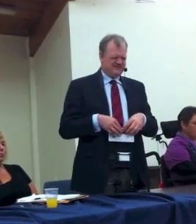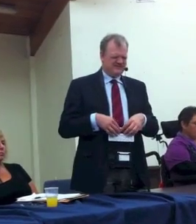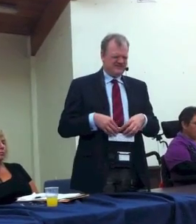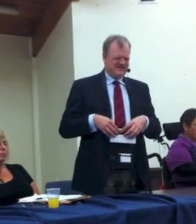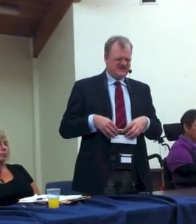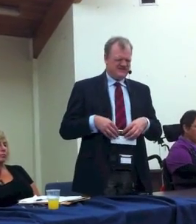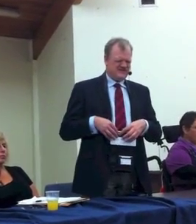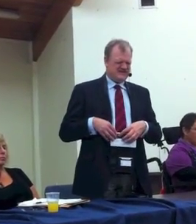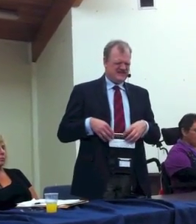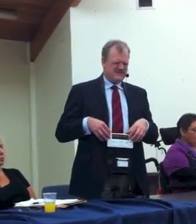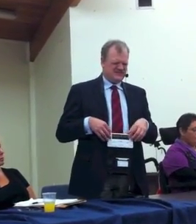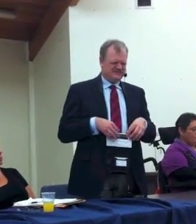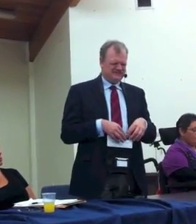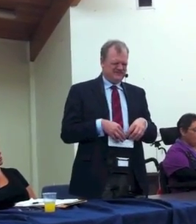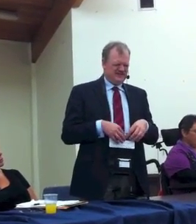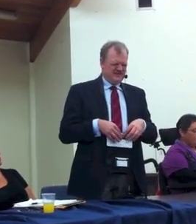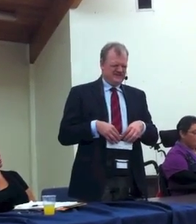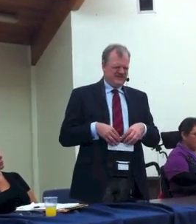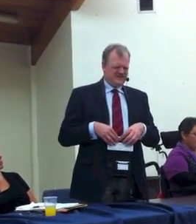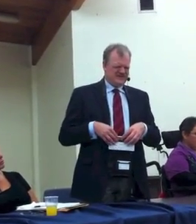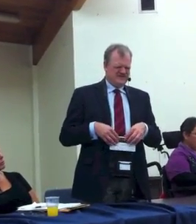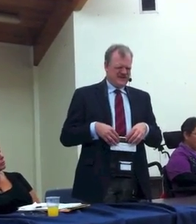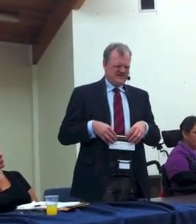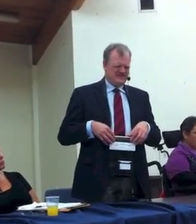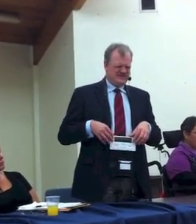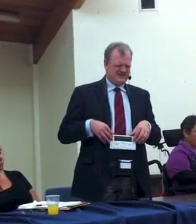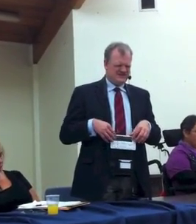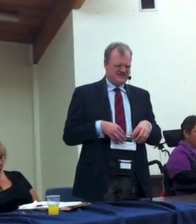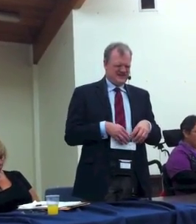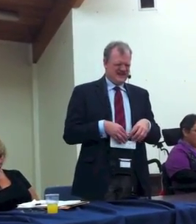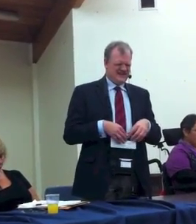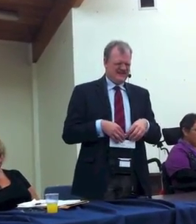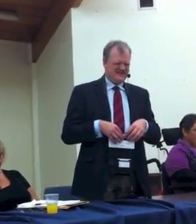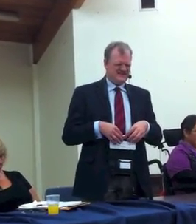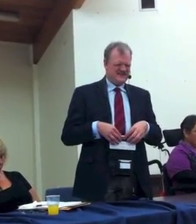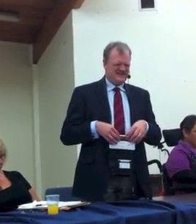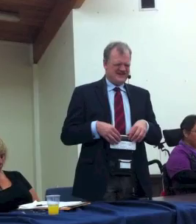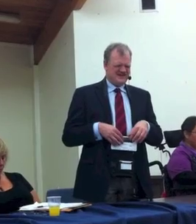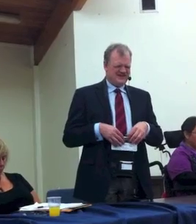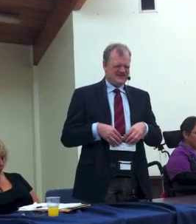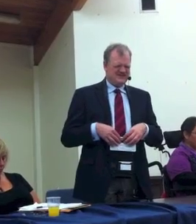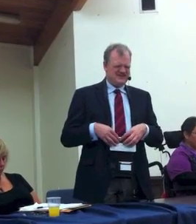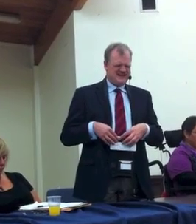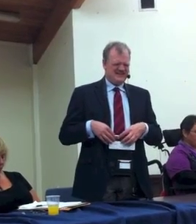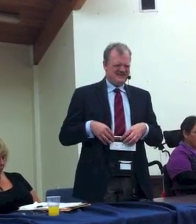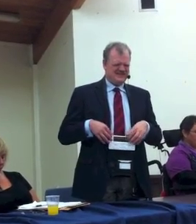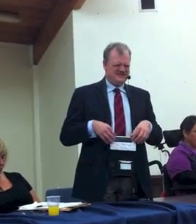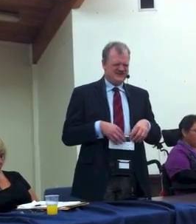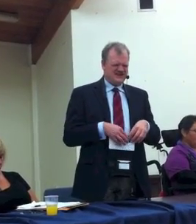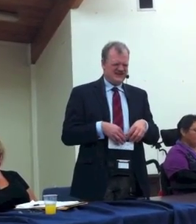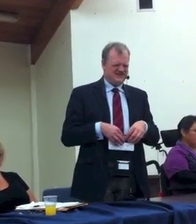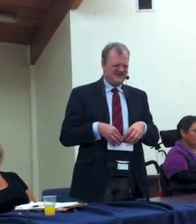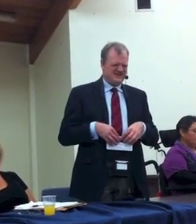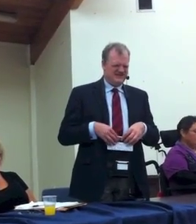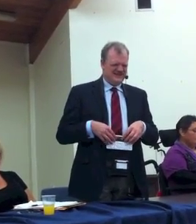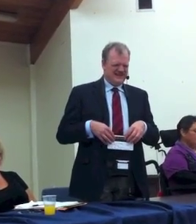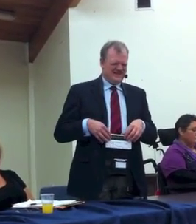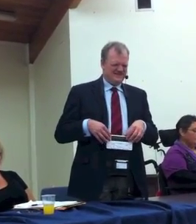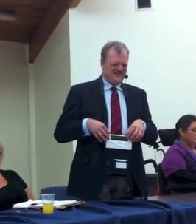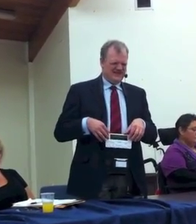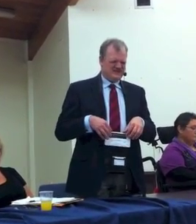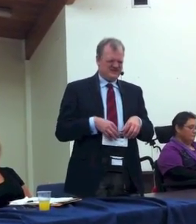first. So, for example, if you see a man that you know and he's got a stain on his tie,